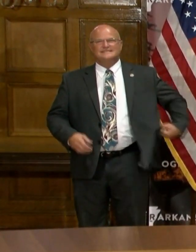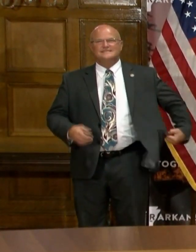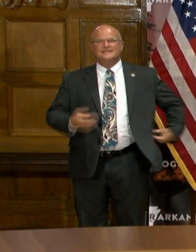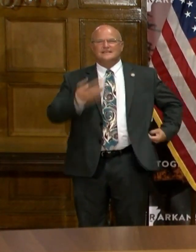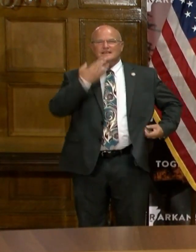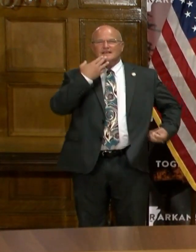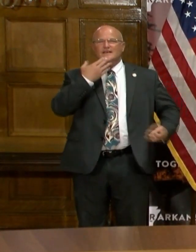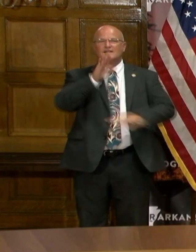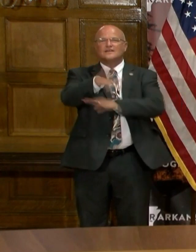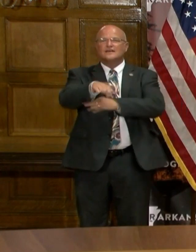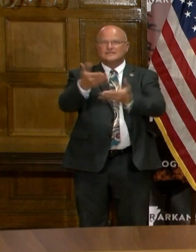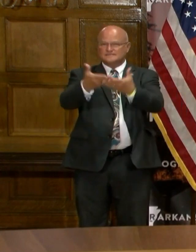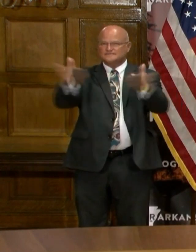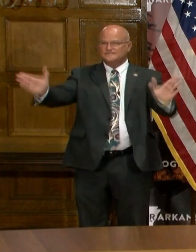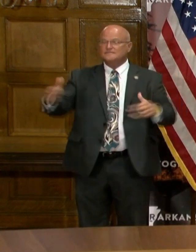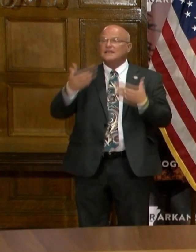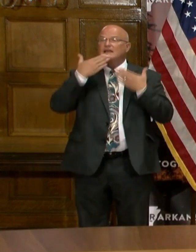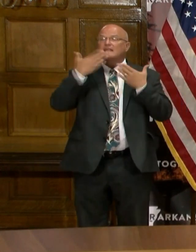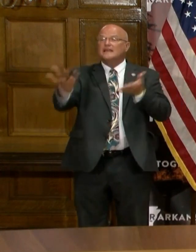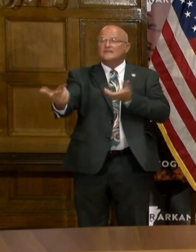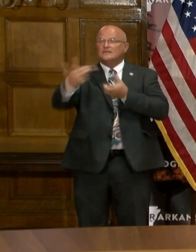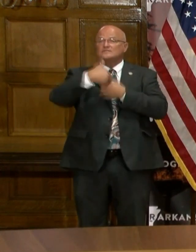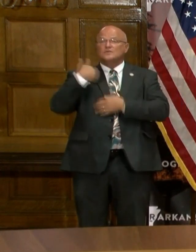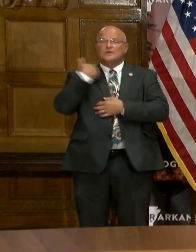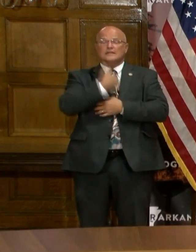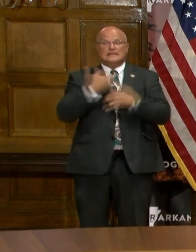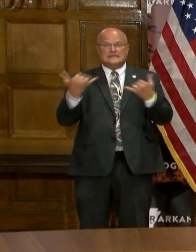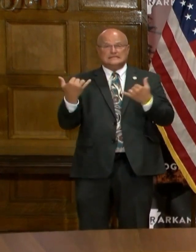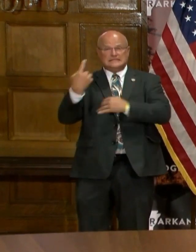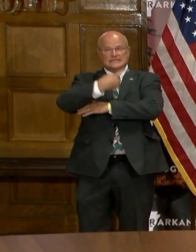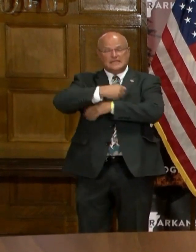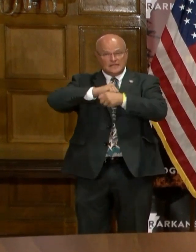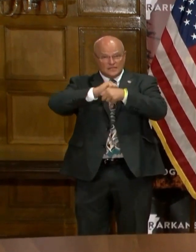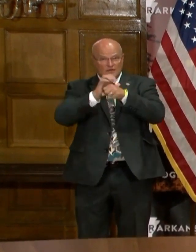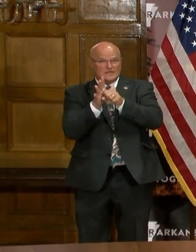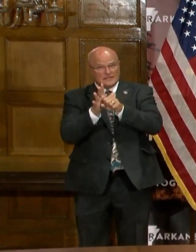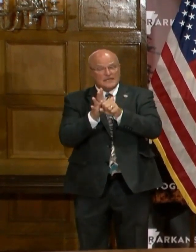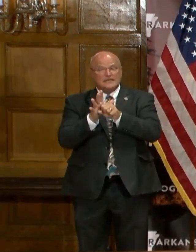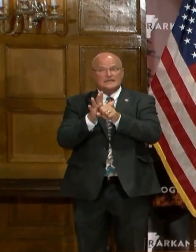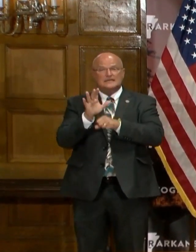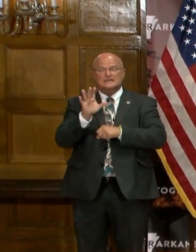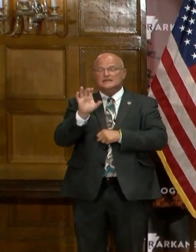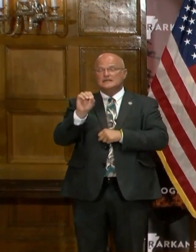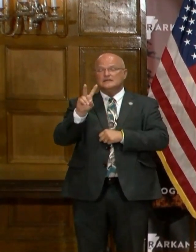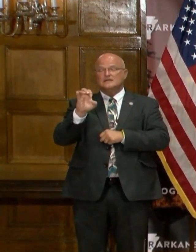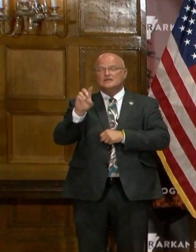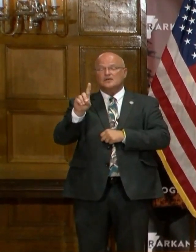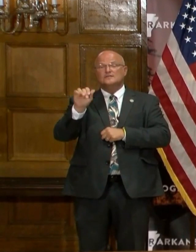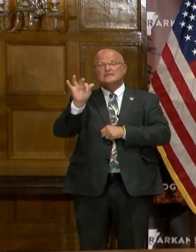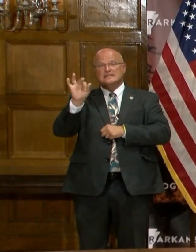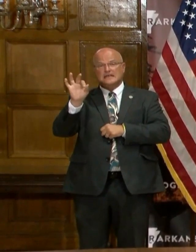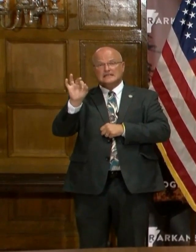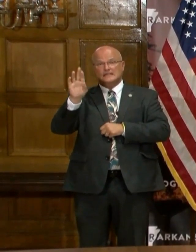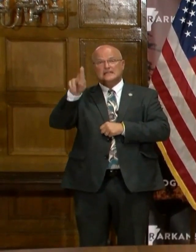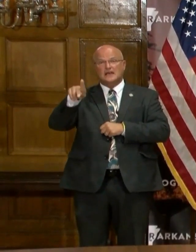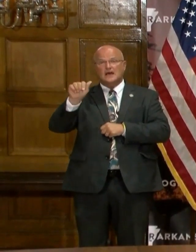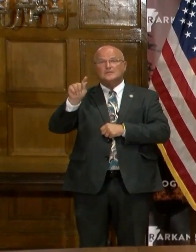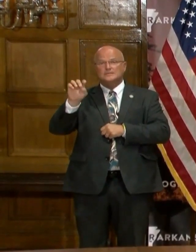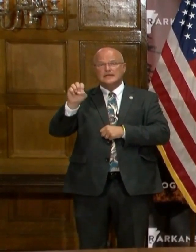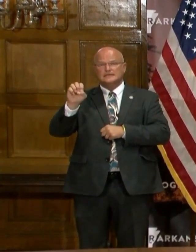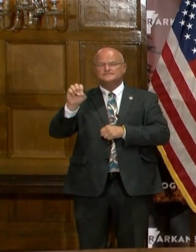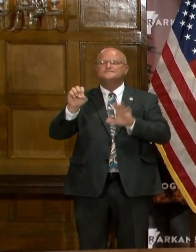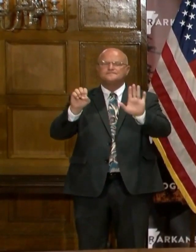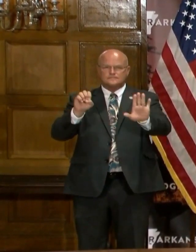Good afternoon to everyone. Thank you for joining me for today's COVID-19 daily update. Before we